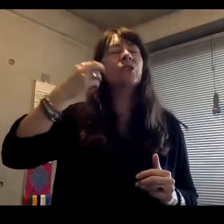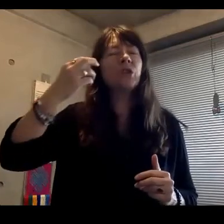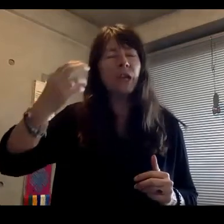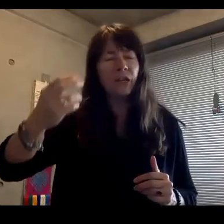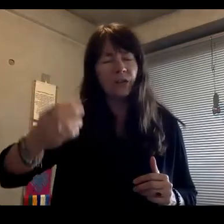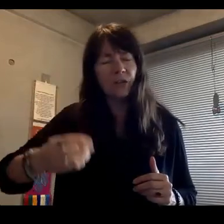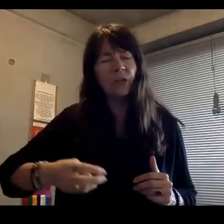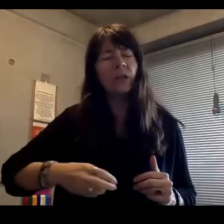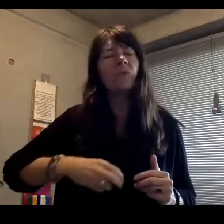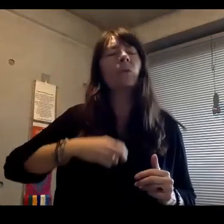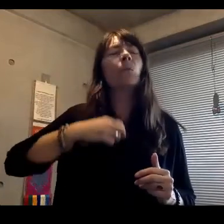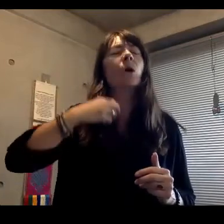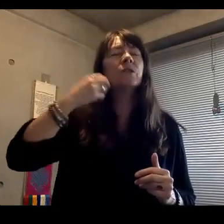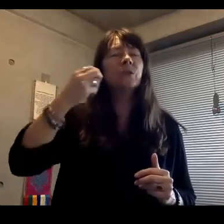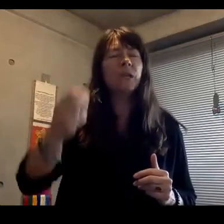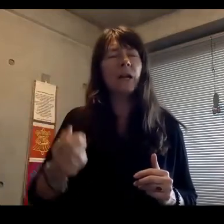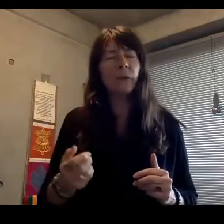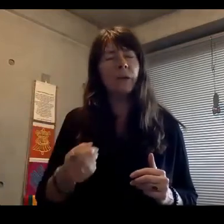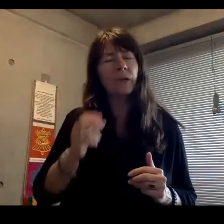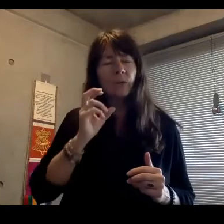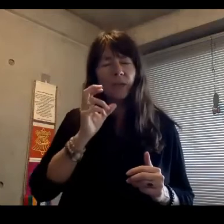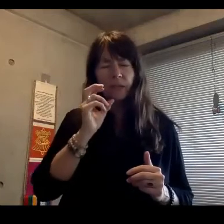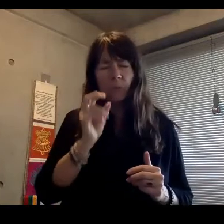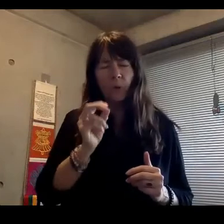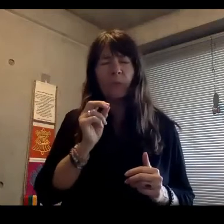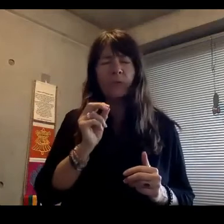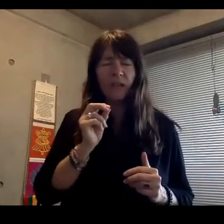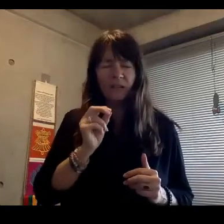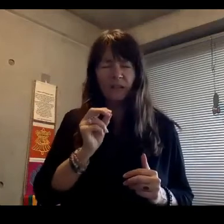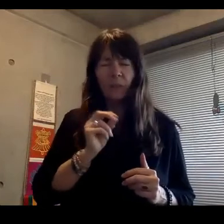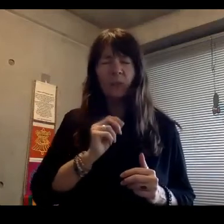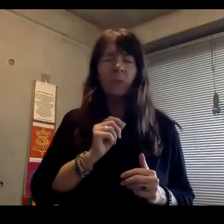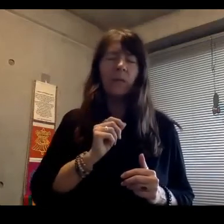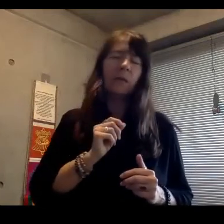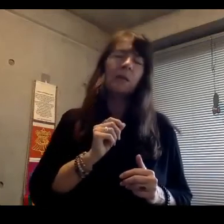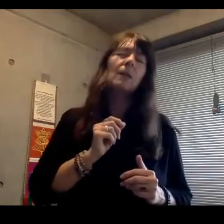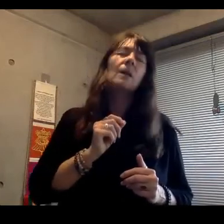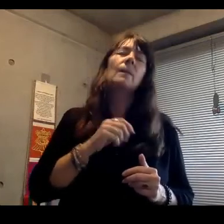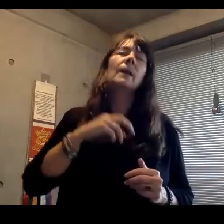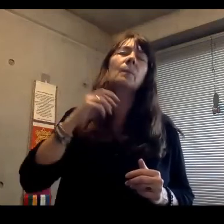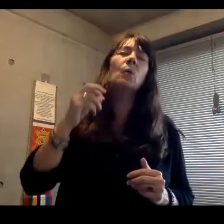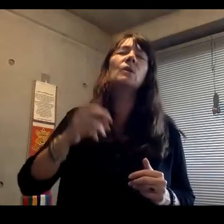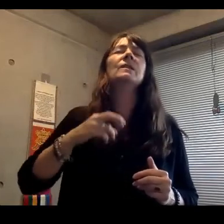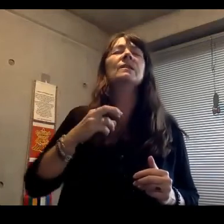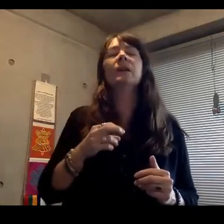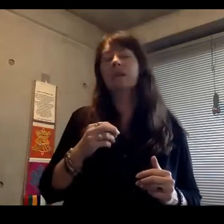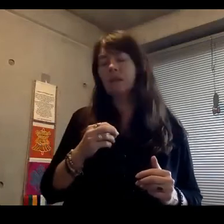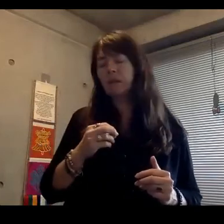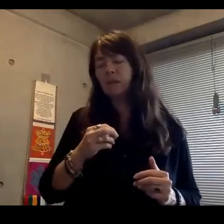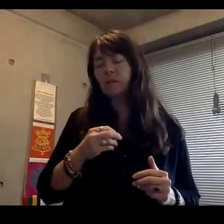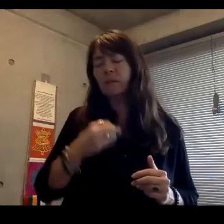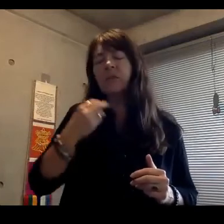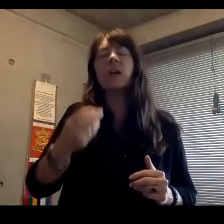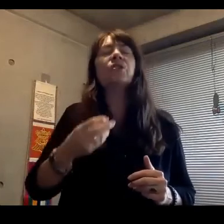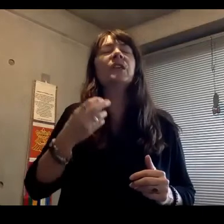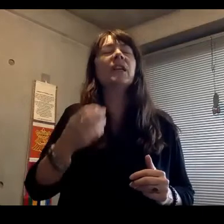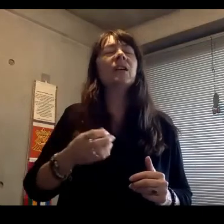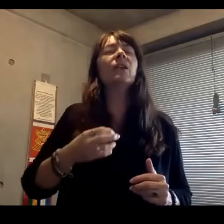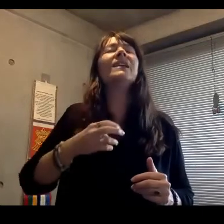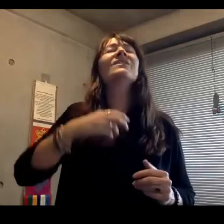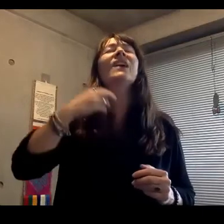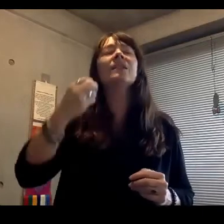an exchange from one to the other. So that's more precisely what you mean. The important